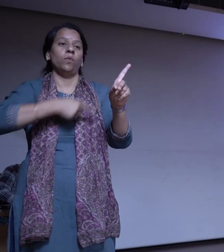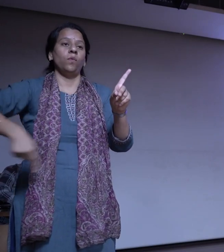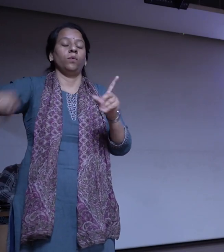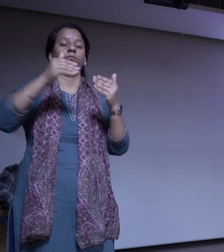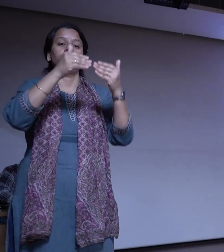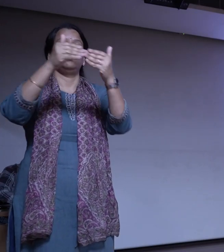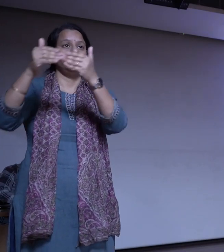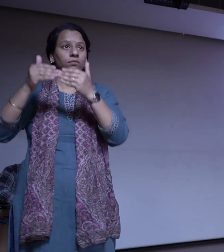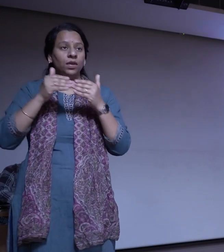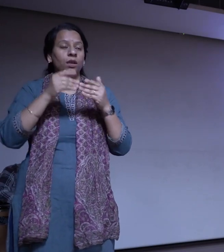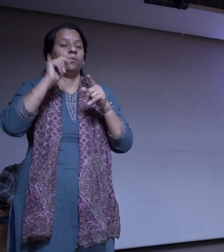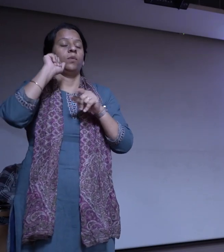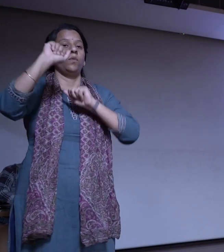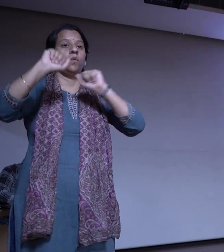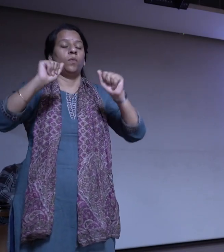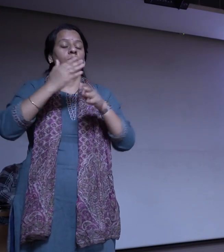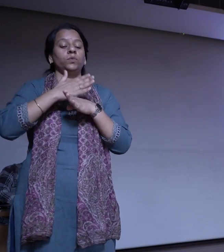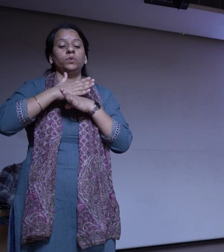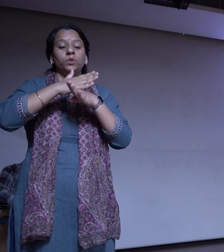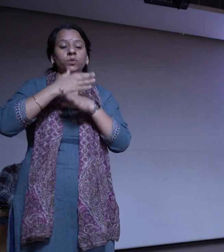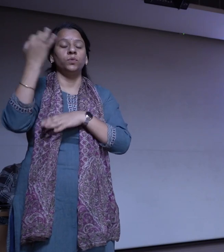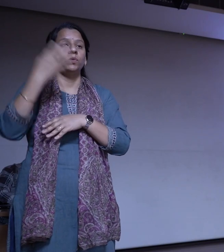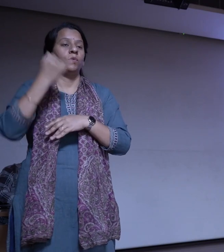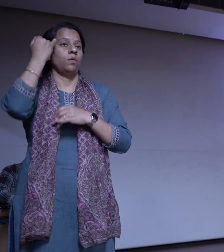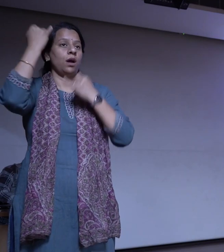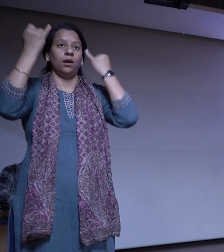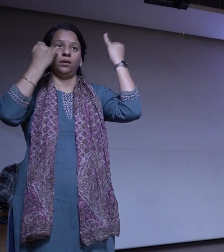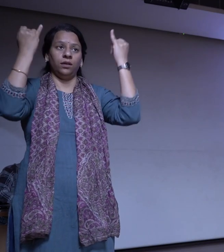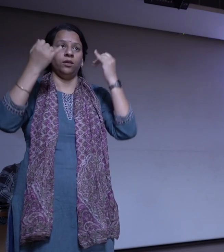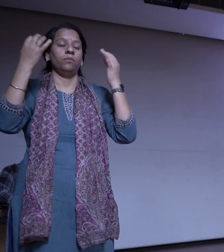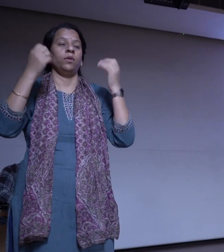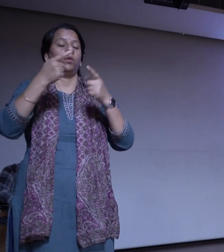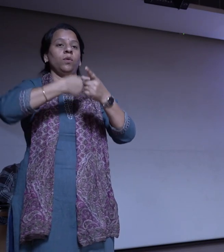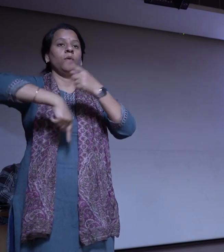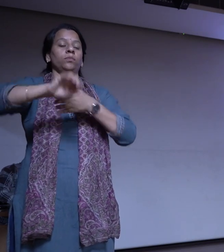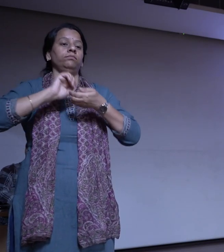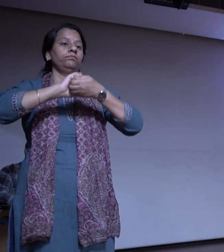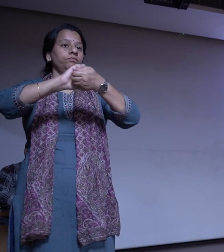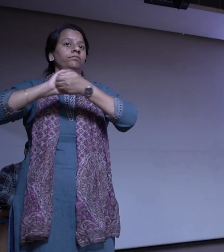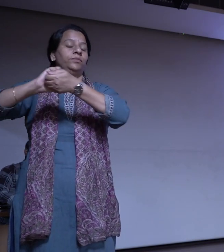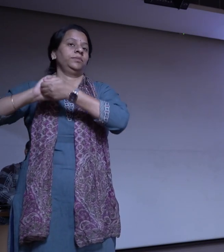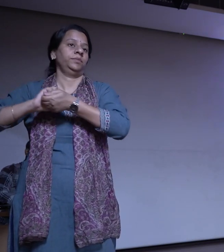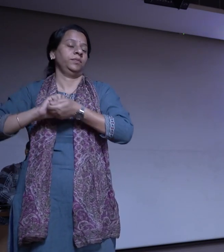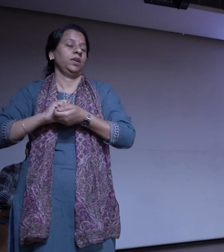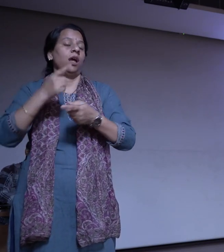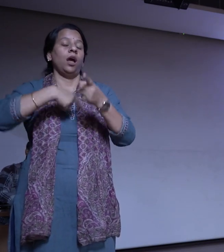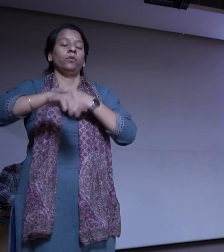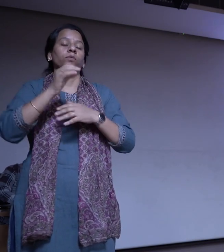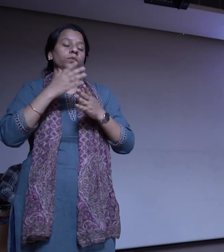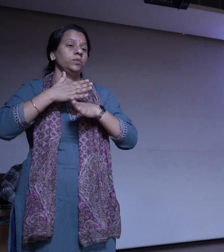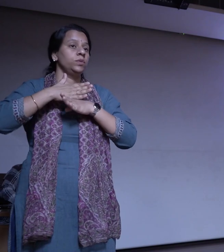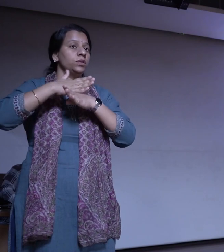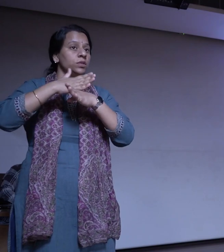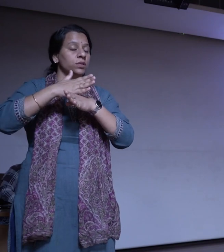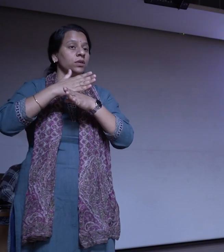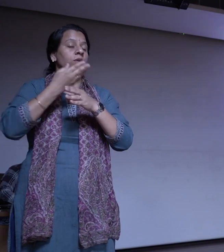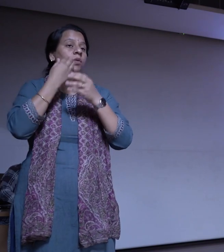interact and share their new and innovative ideas and also find synergies for collaborations I would also like to share